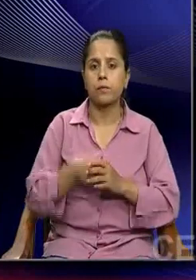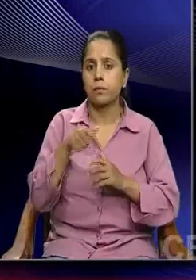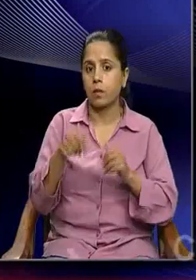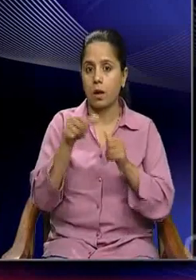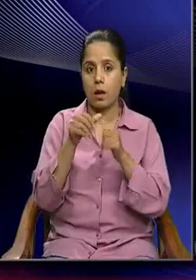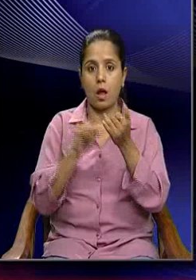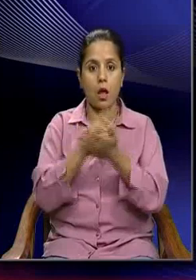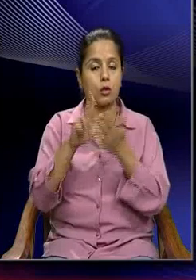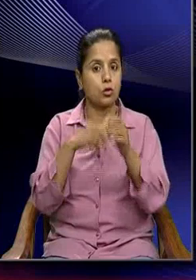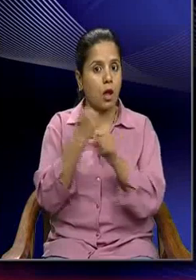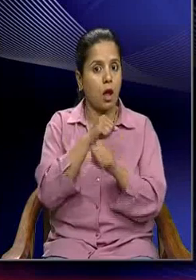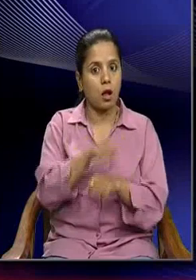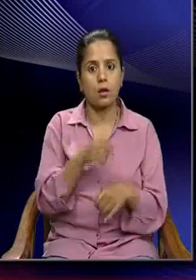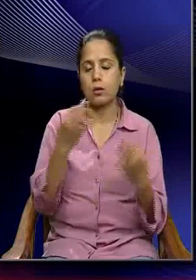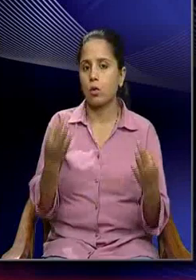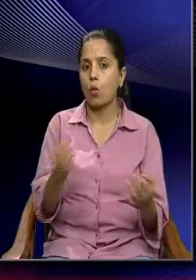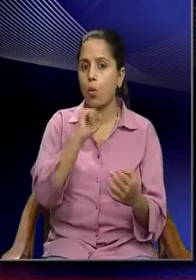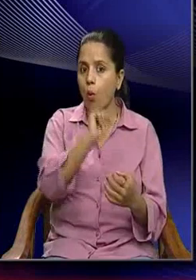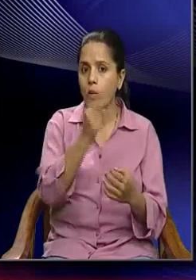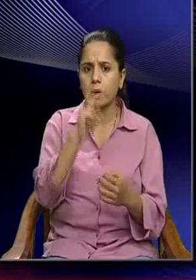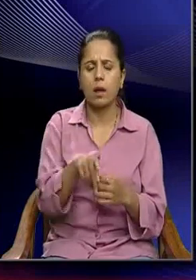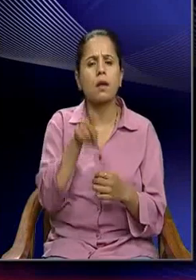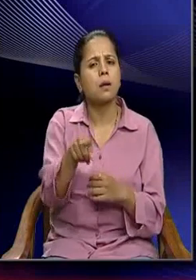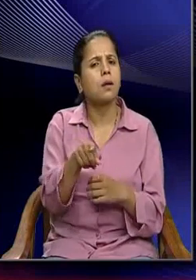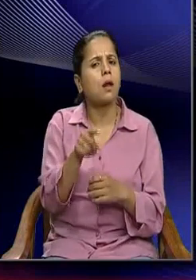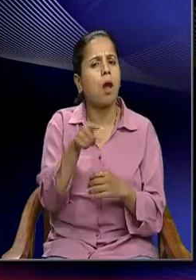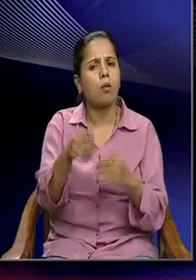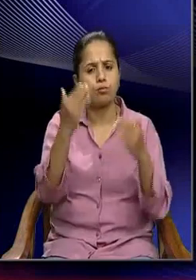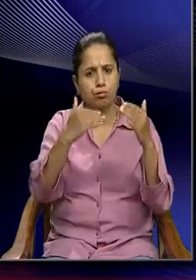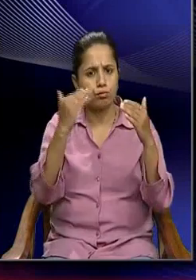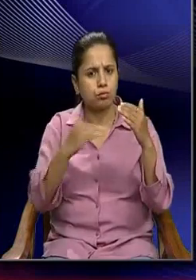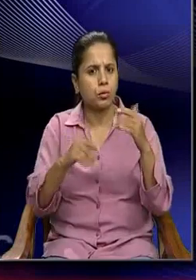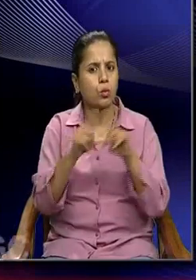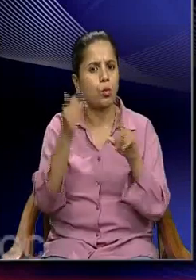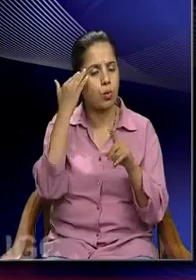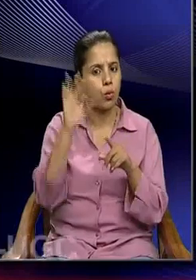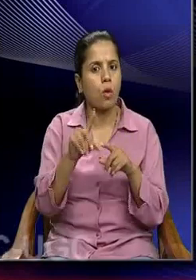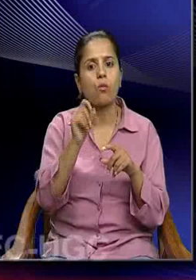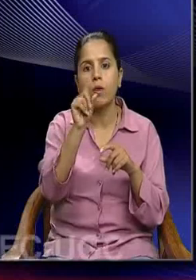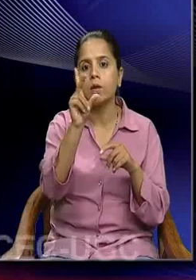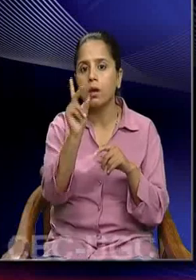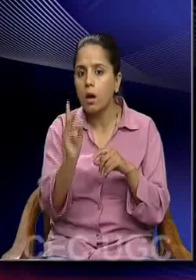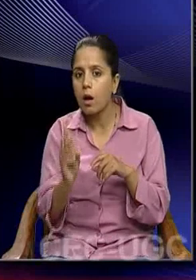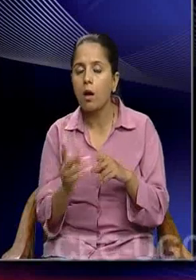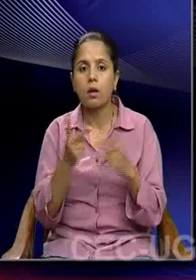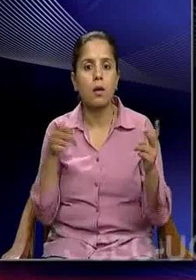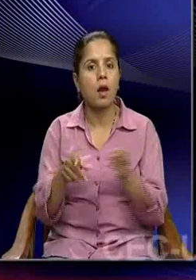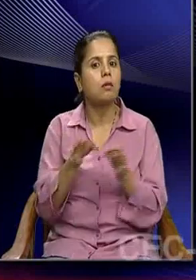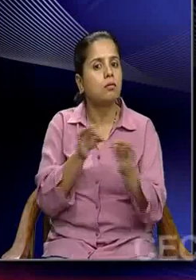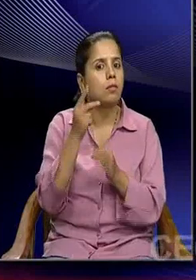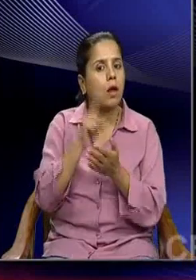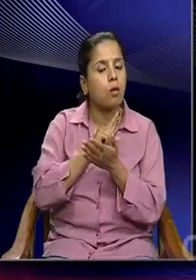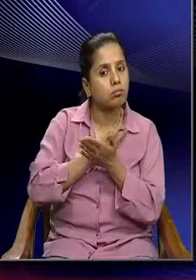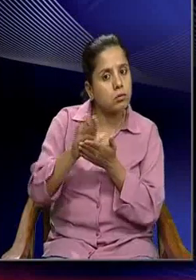Ashtang Yoga follows a specific sequence of asanas designed to